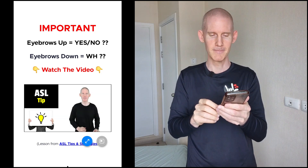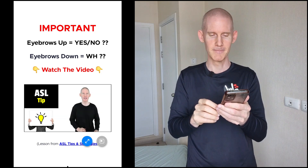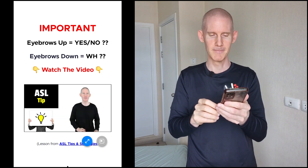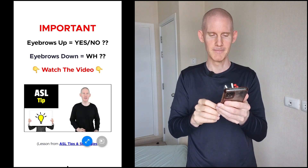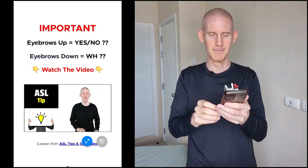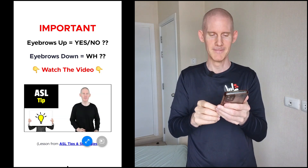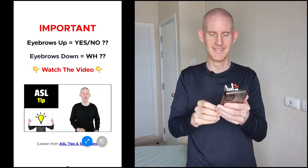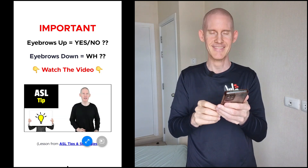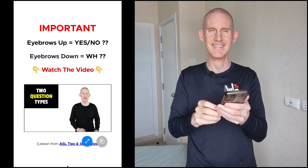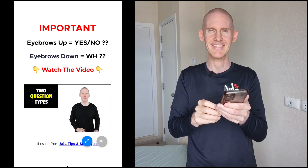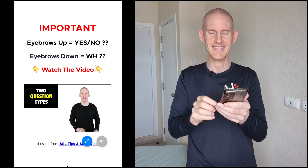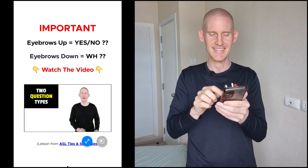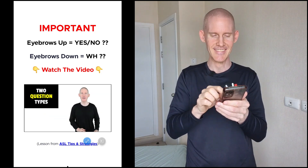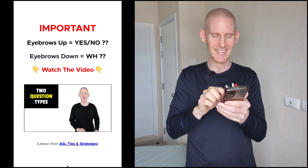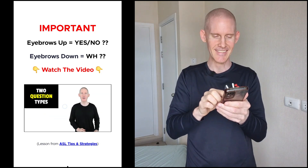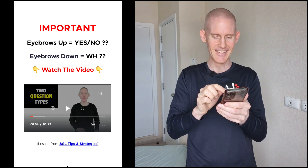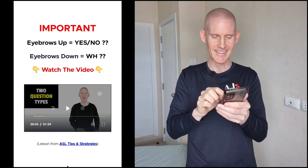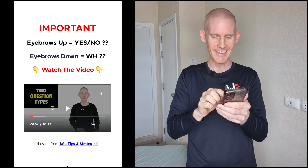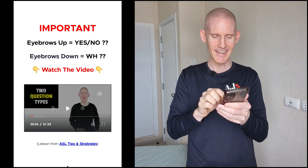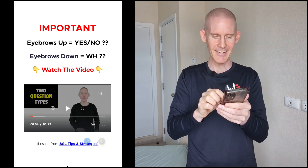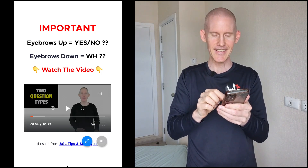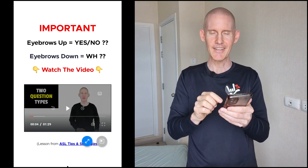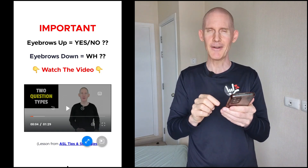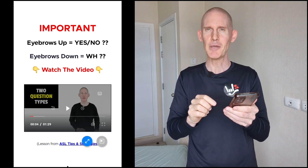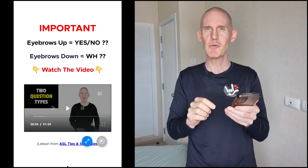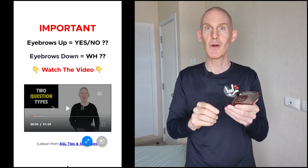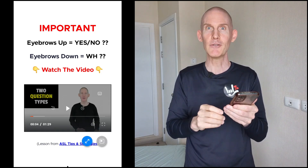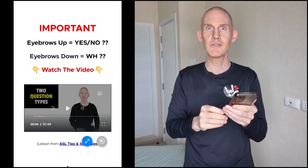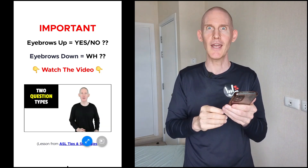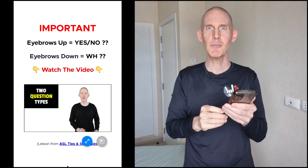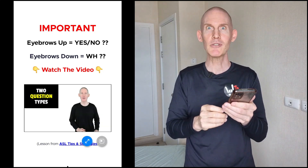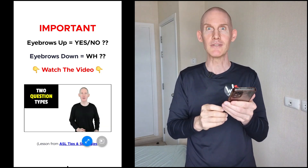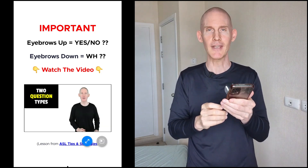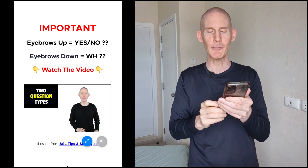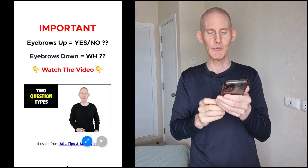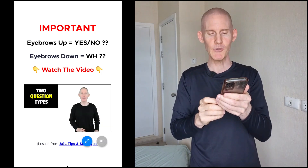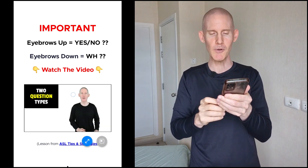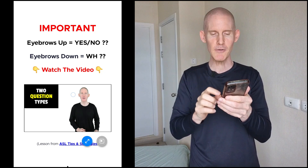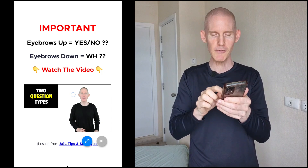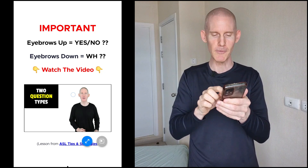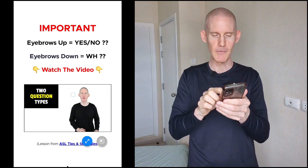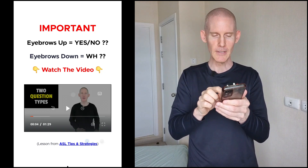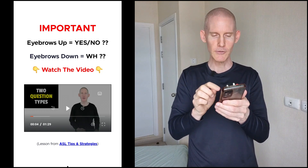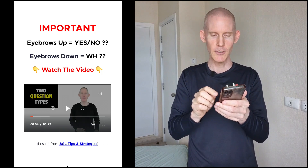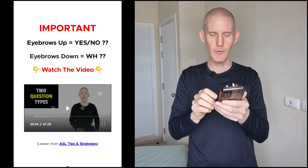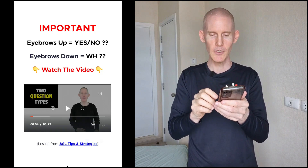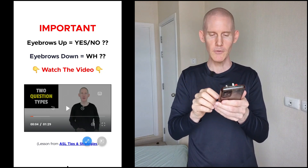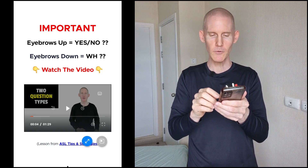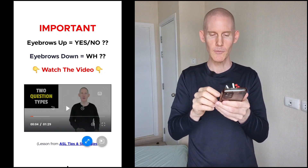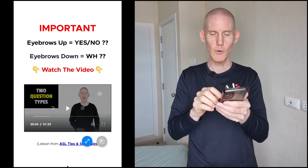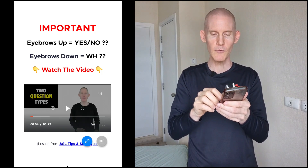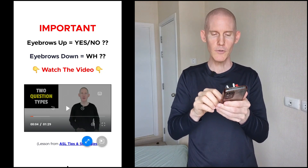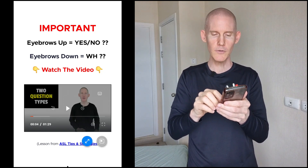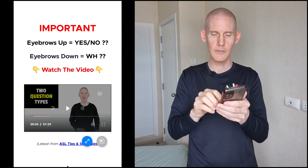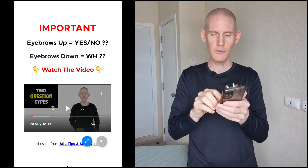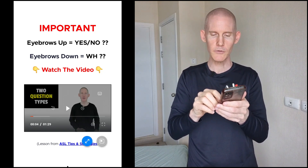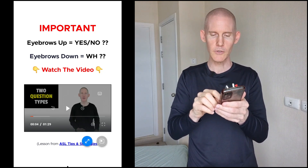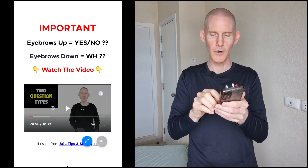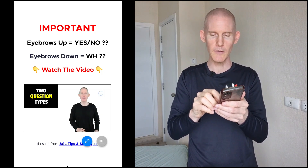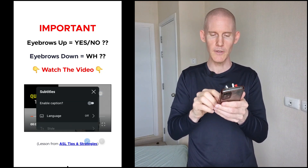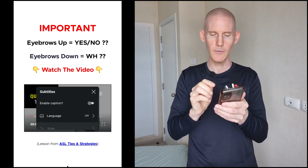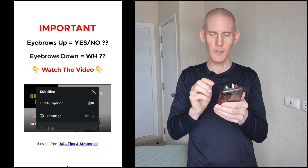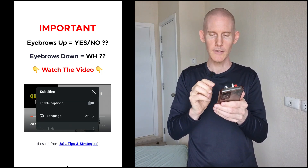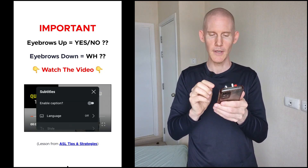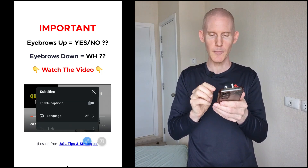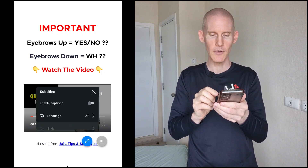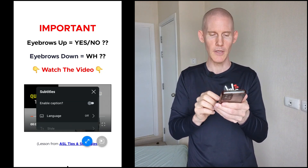ASL tip, that's right. Let's talk about... All right, now maybe we want to use captions. Captions are wonderful. So here we go. We're in mobile view. This little